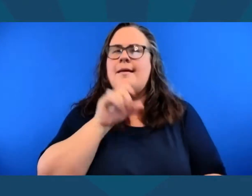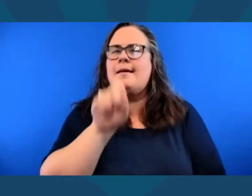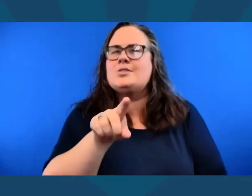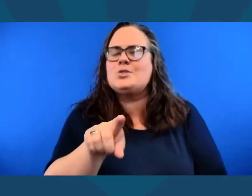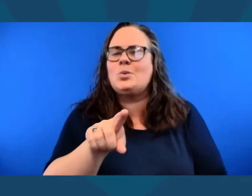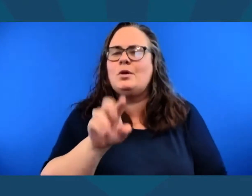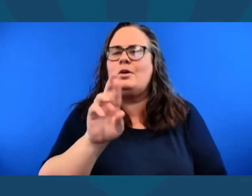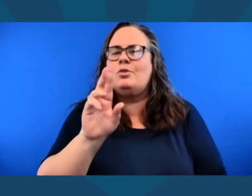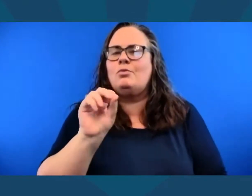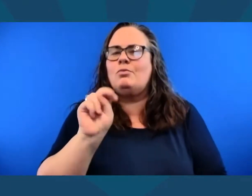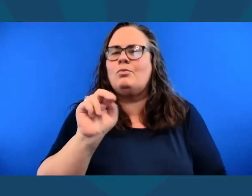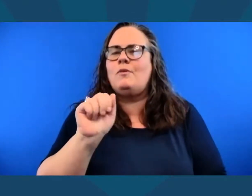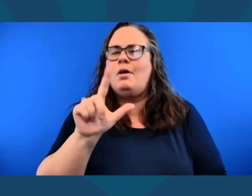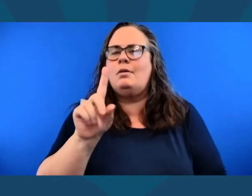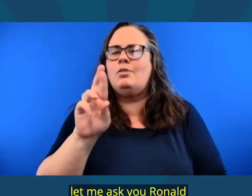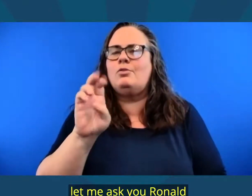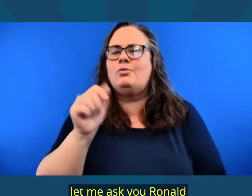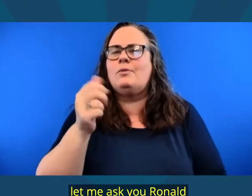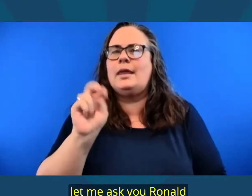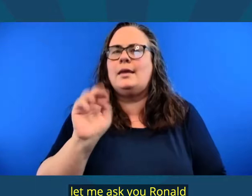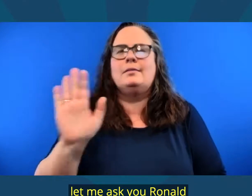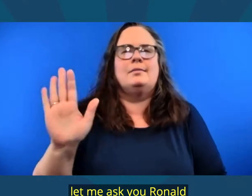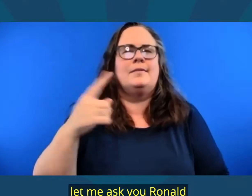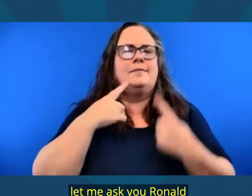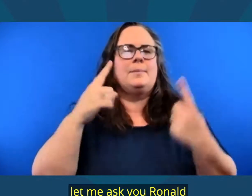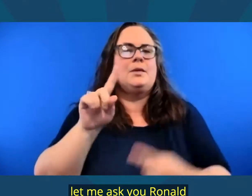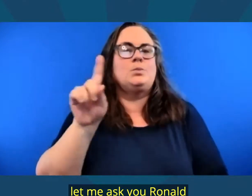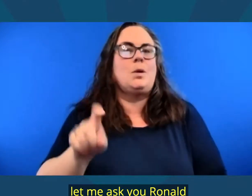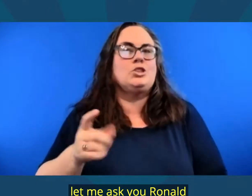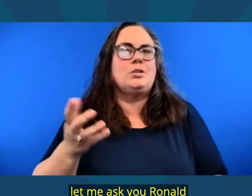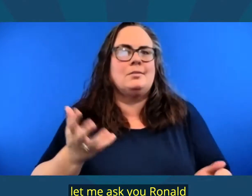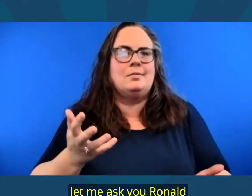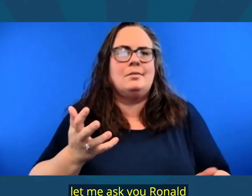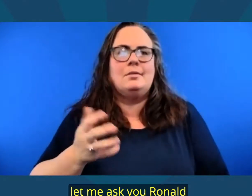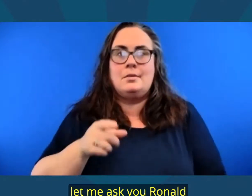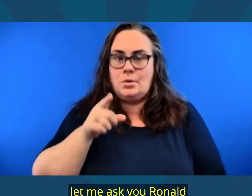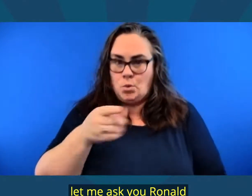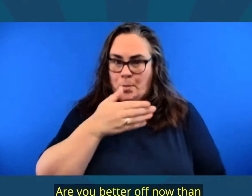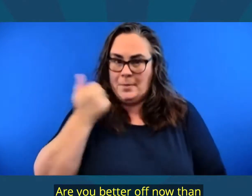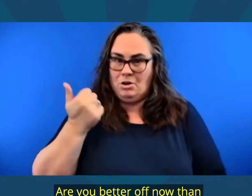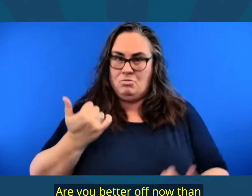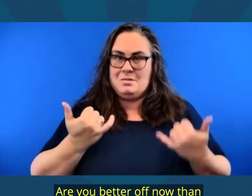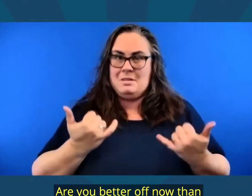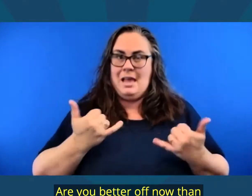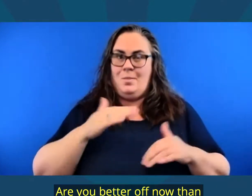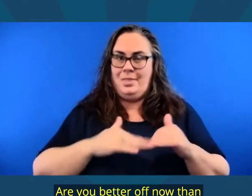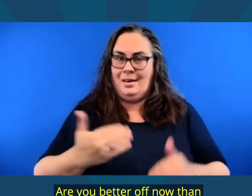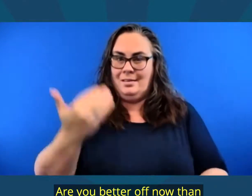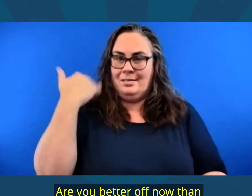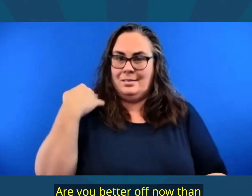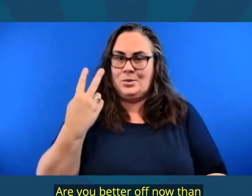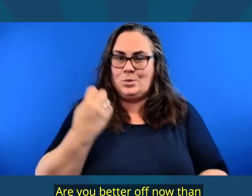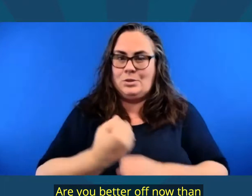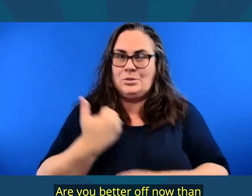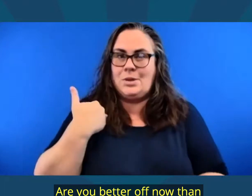During this time of COVID-19, let me ask you Ronald Reagan's famous question. Are you better off now than you were